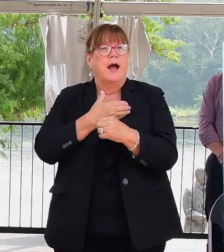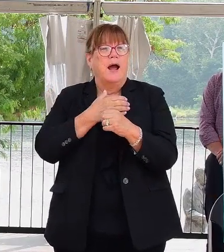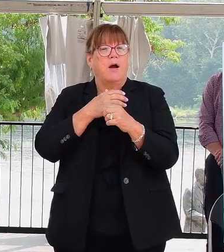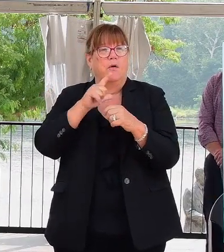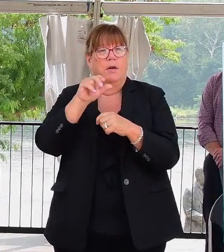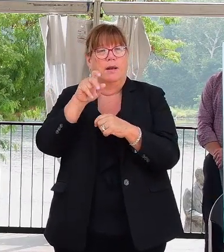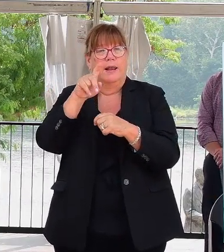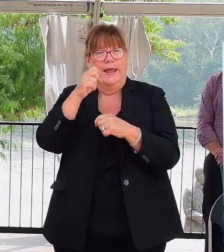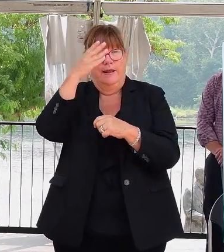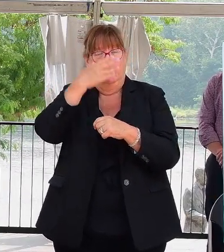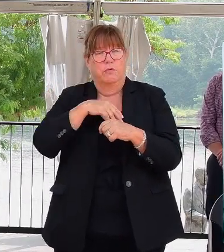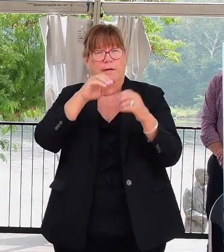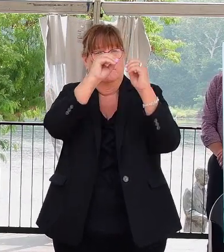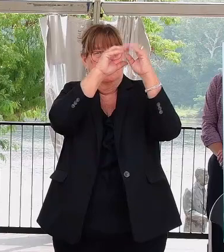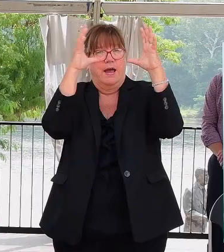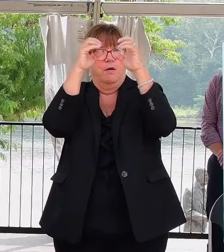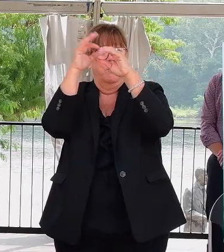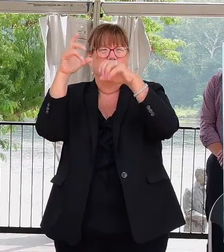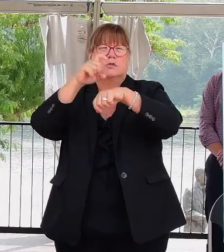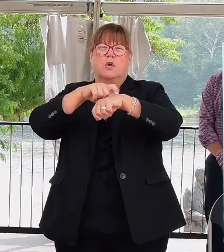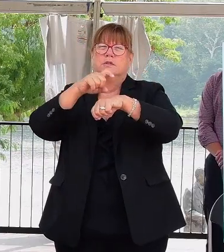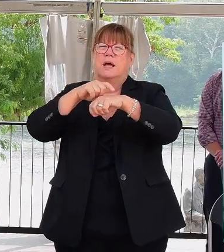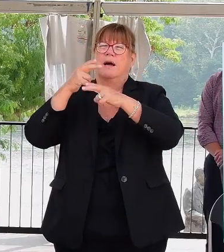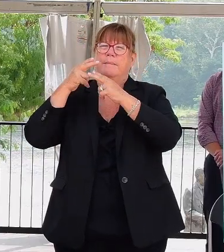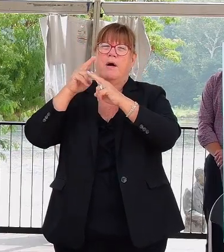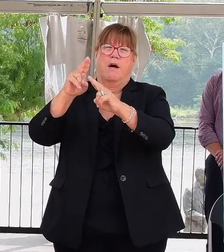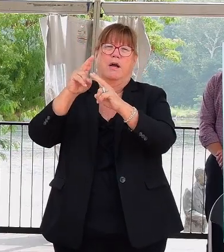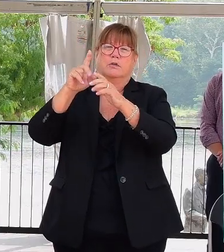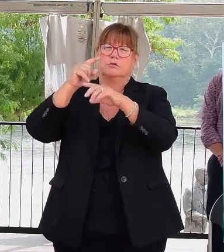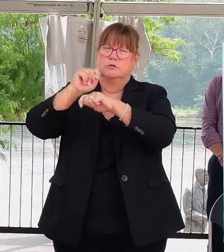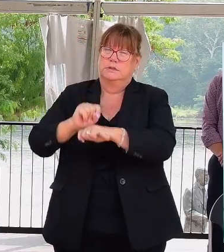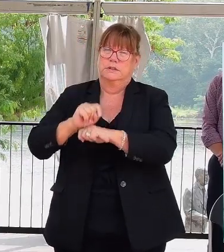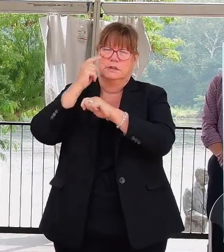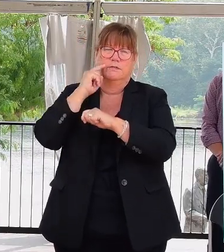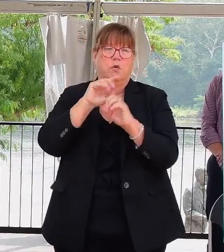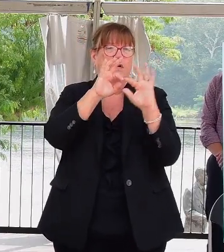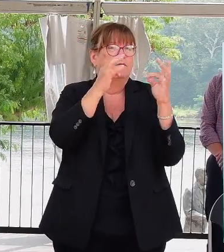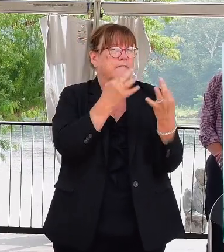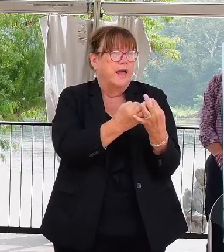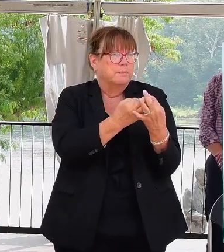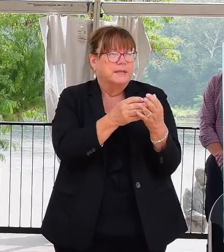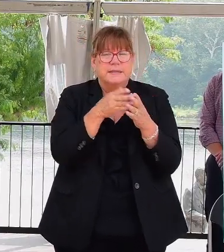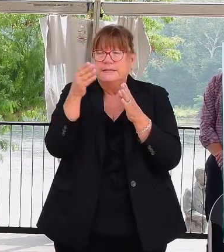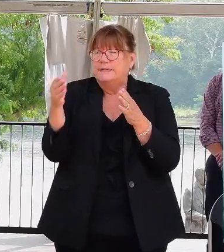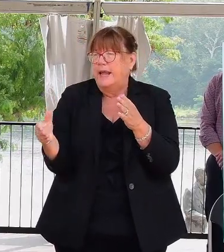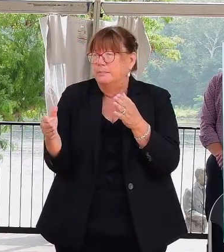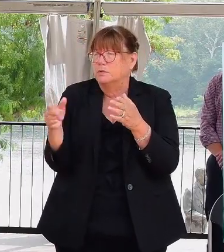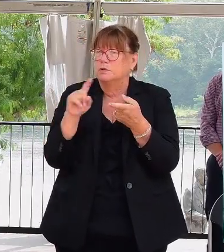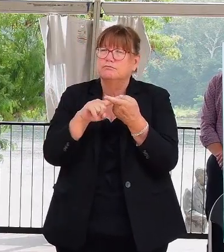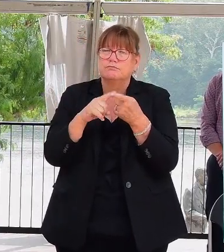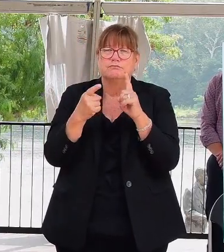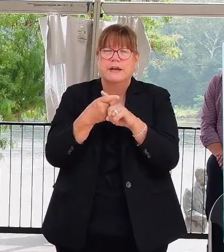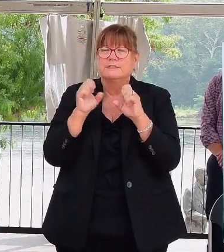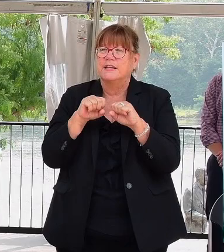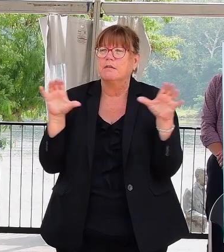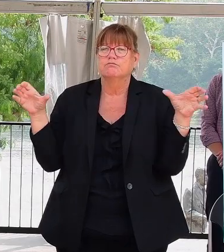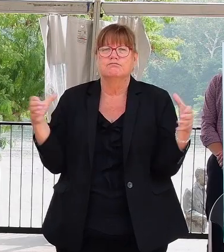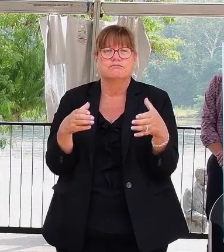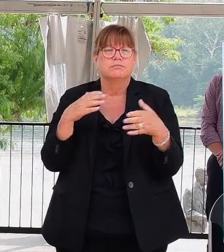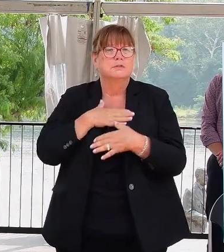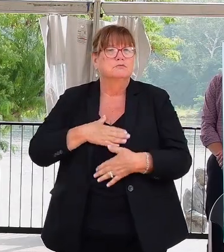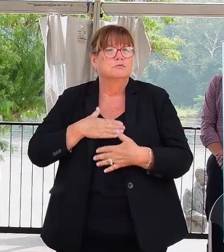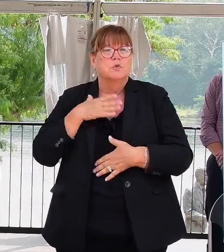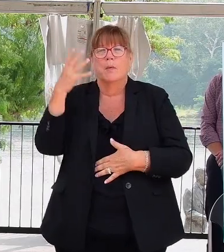a time-honored tradition where family, neighbors, friends can gather, enjoy a beautiful summer